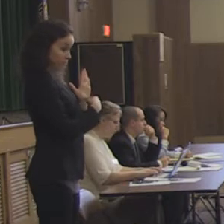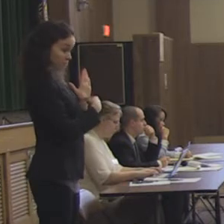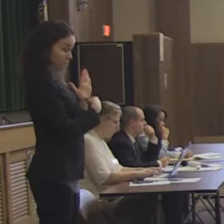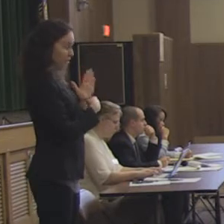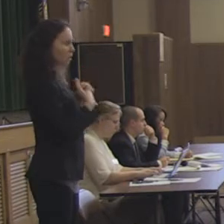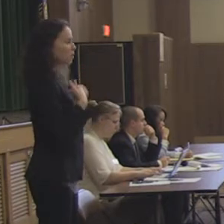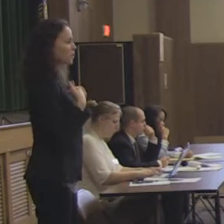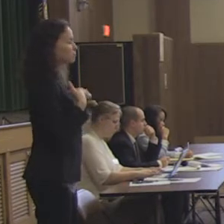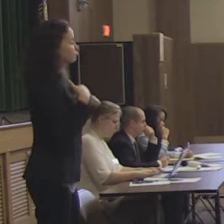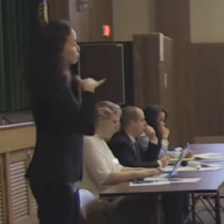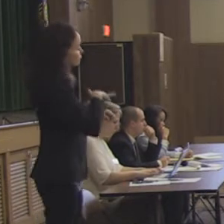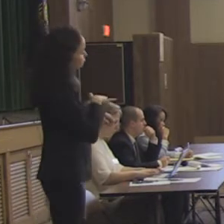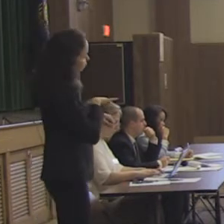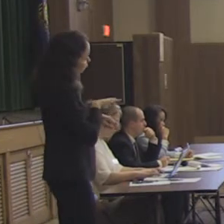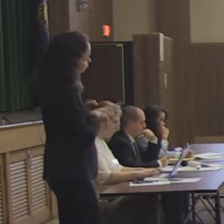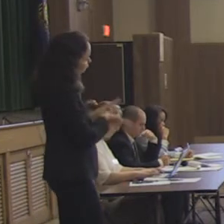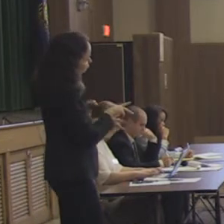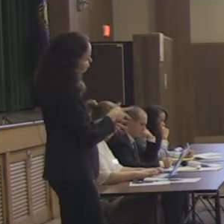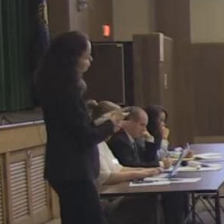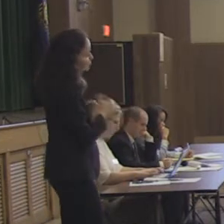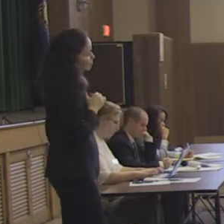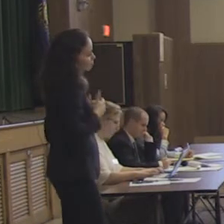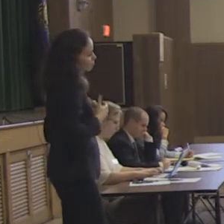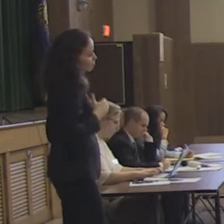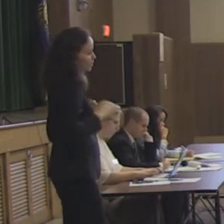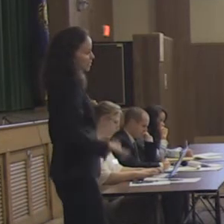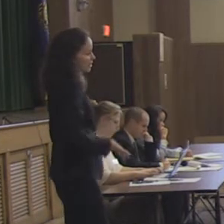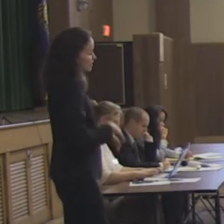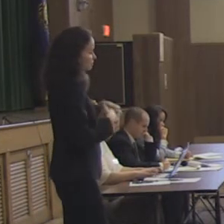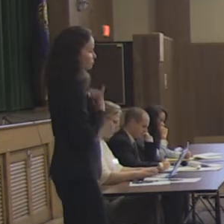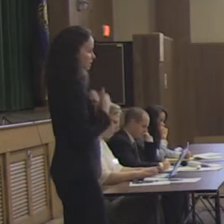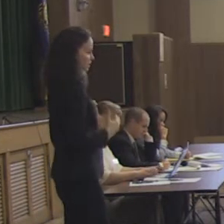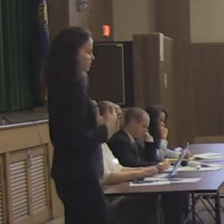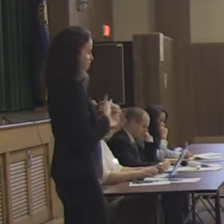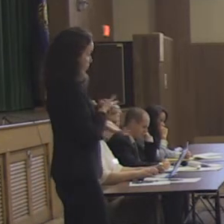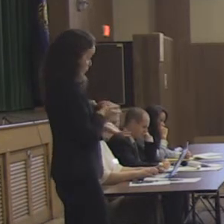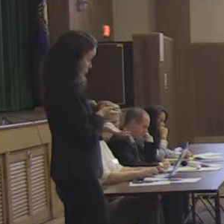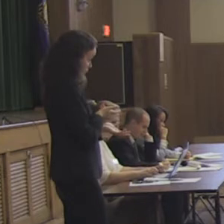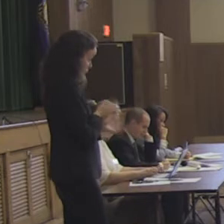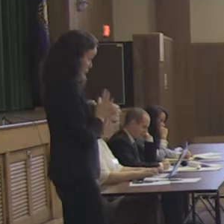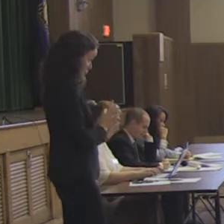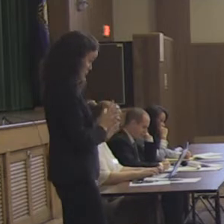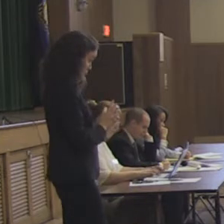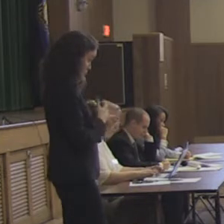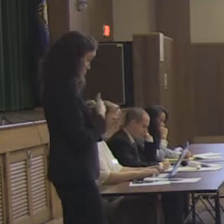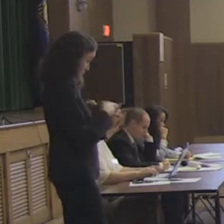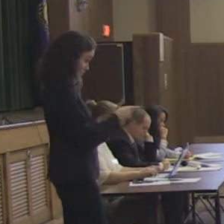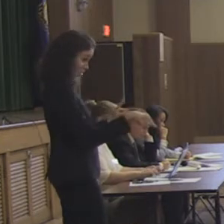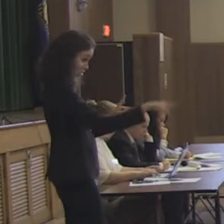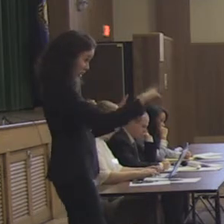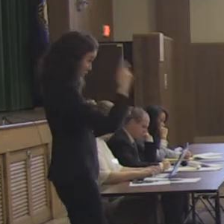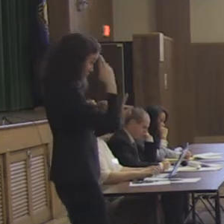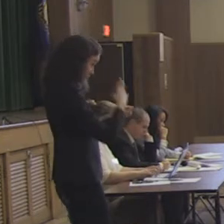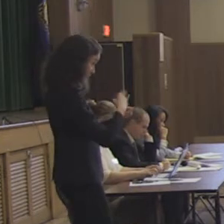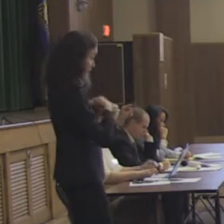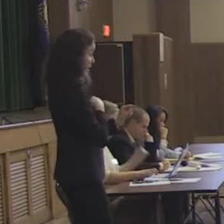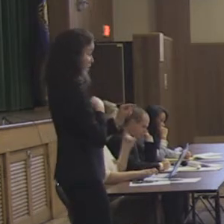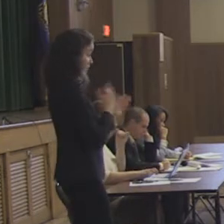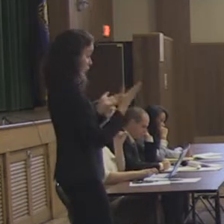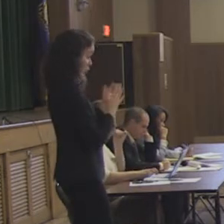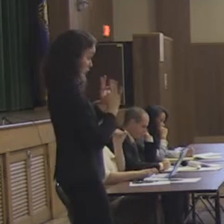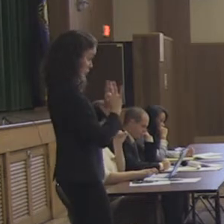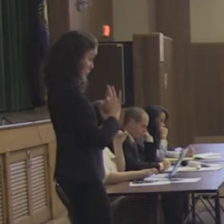to spend some time with the residents to see how they're doing, if their choices are being honored, if they have a quality service